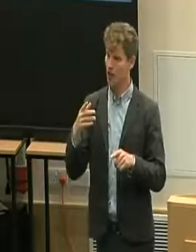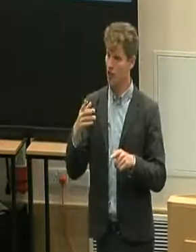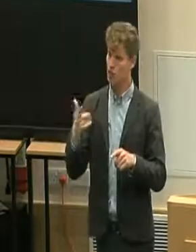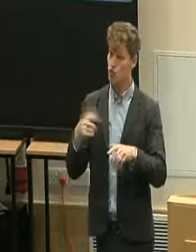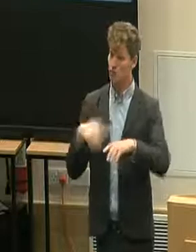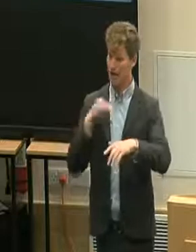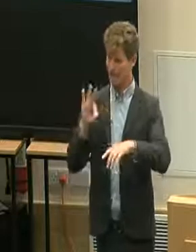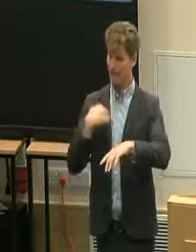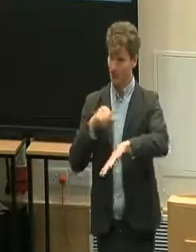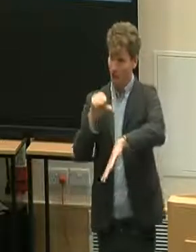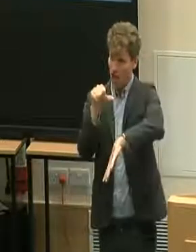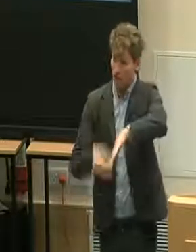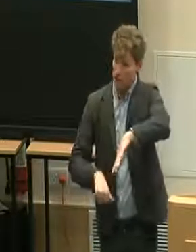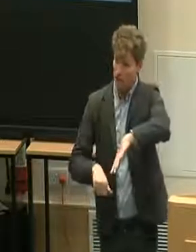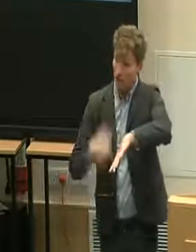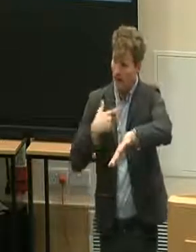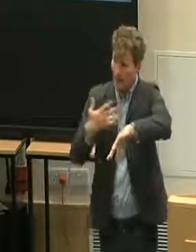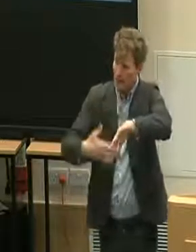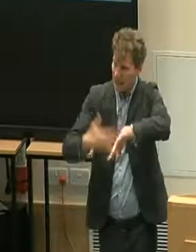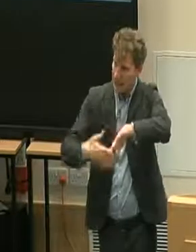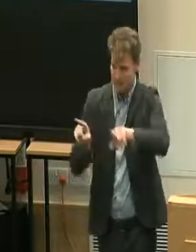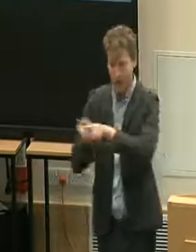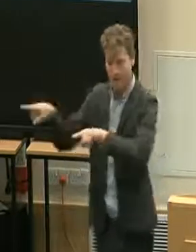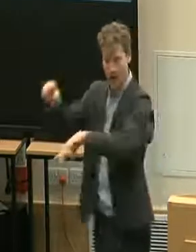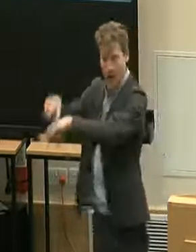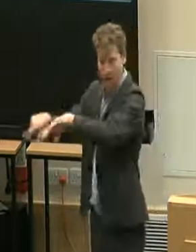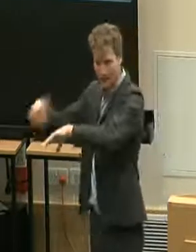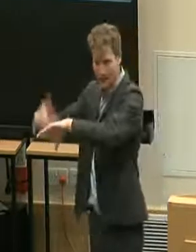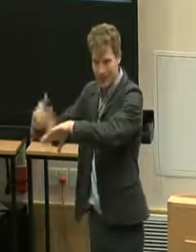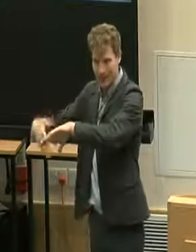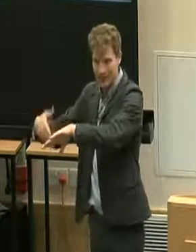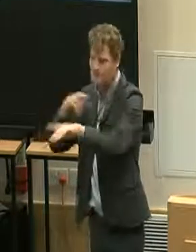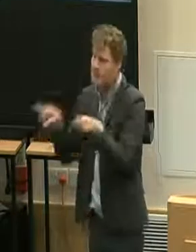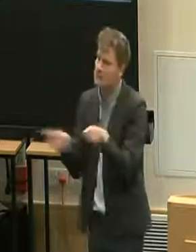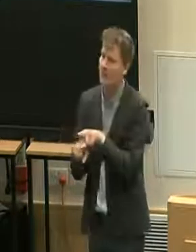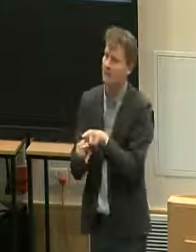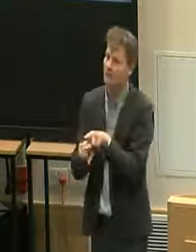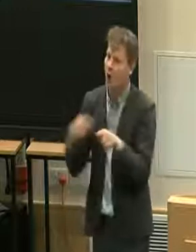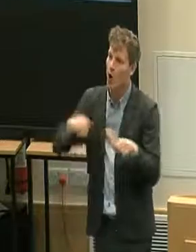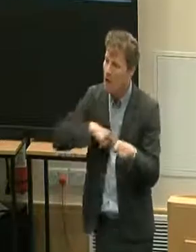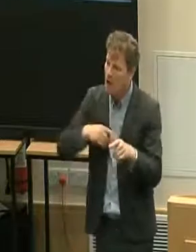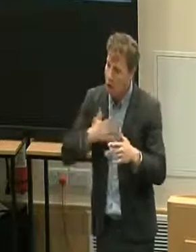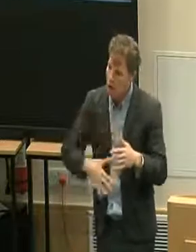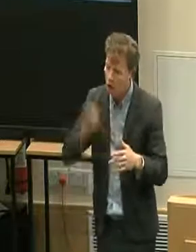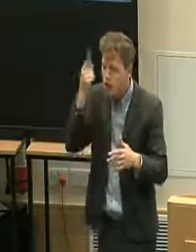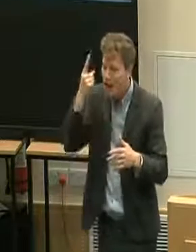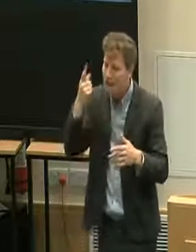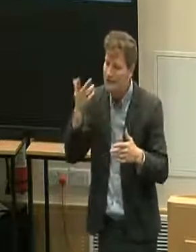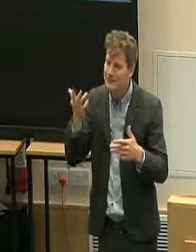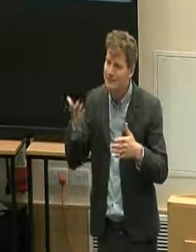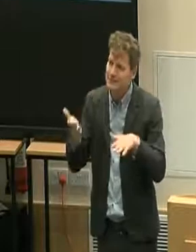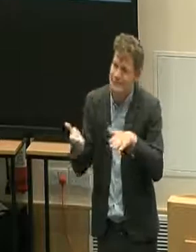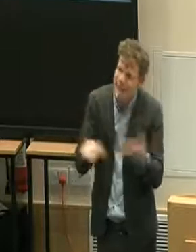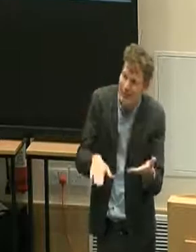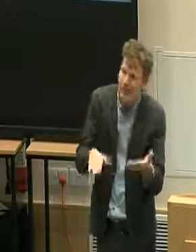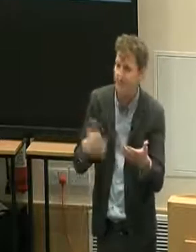it. We try our best to understand the universe. We try to understand death. We try to understand pain. We do it differently,